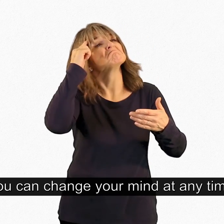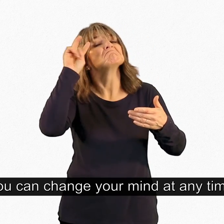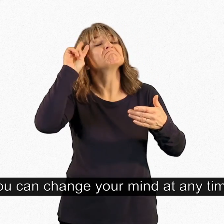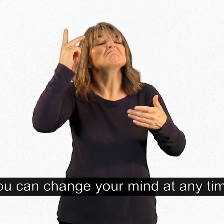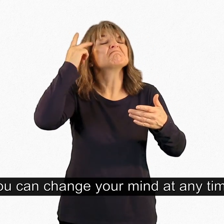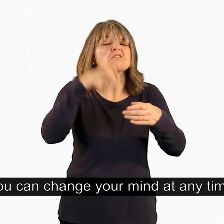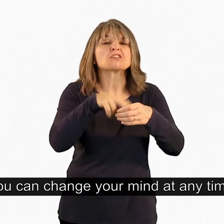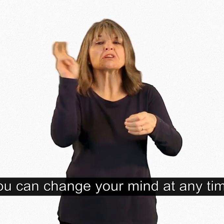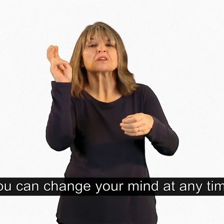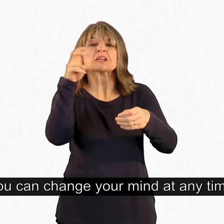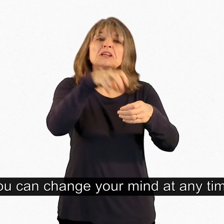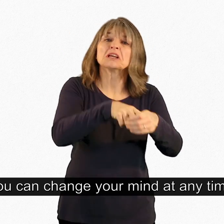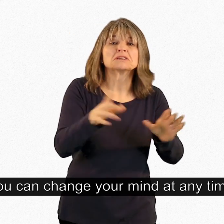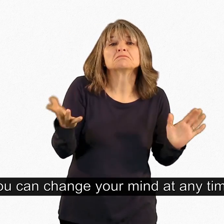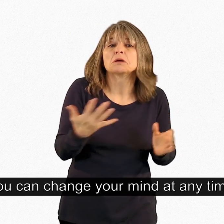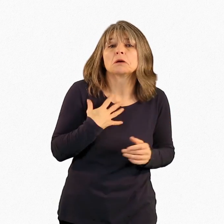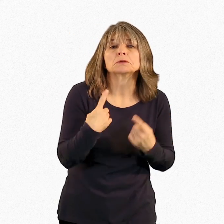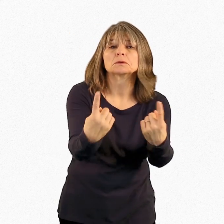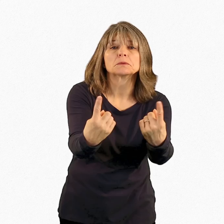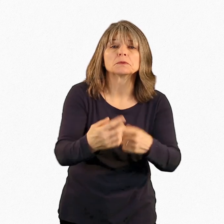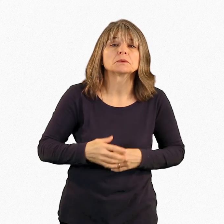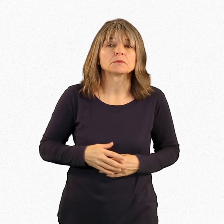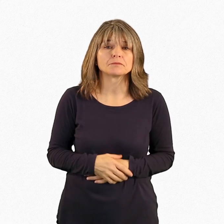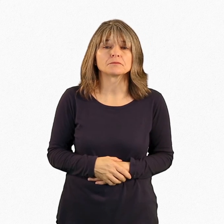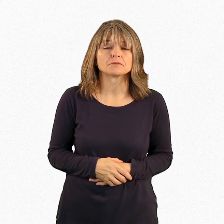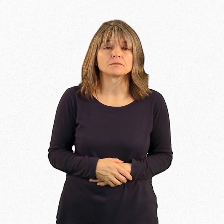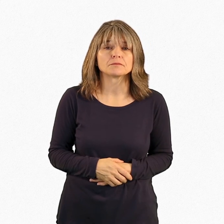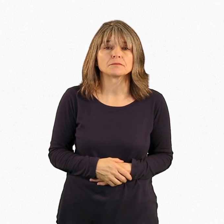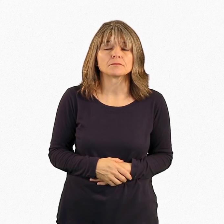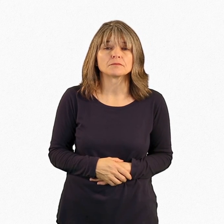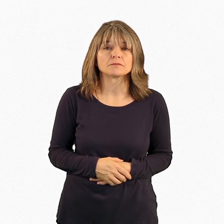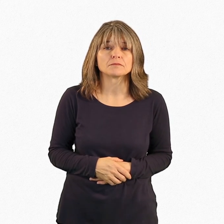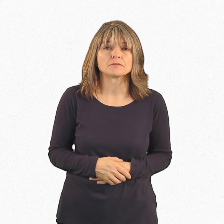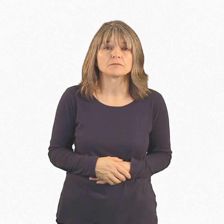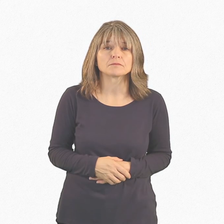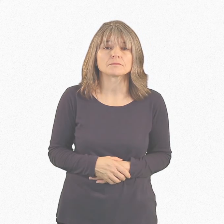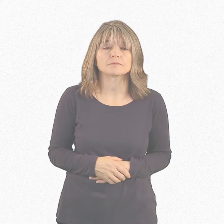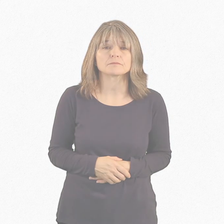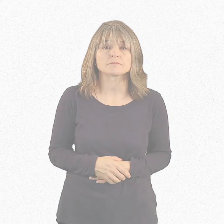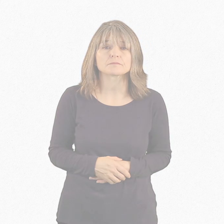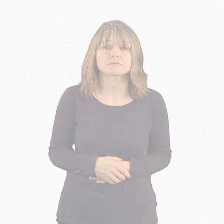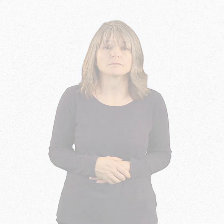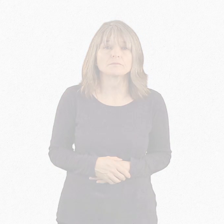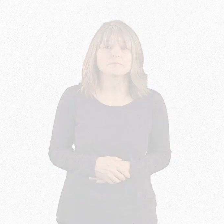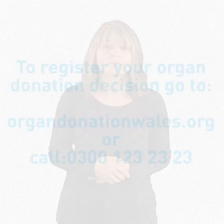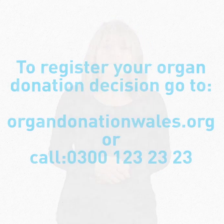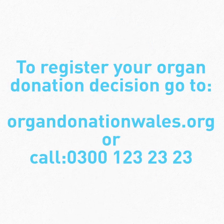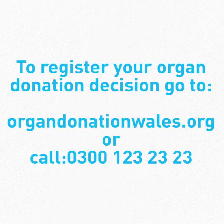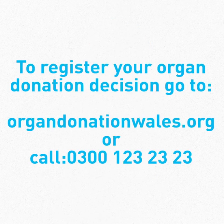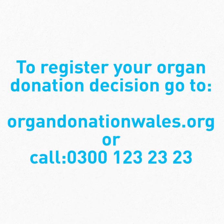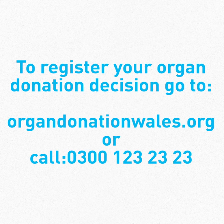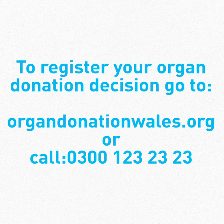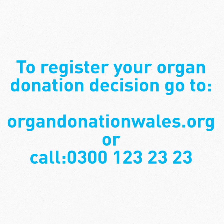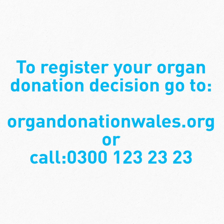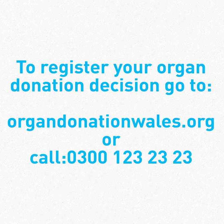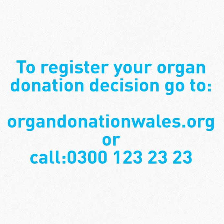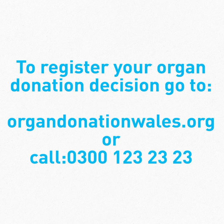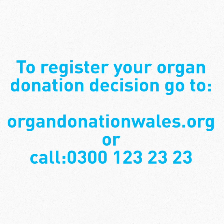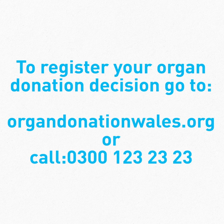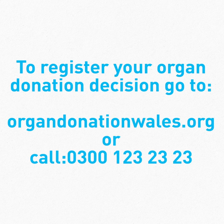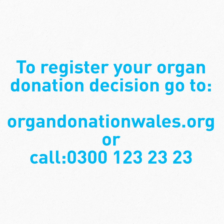can